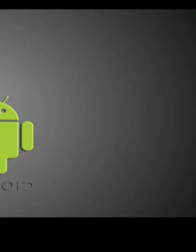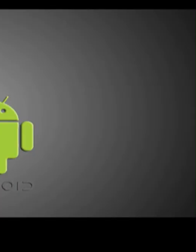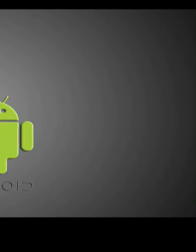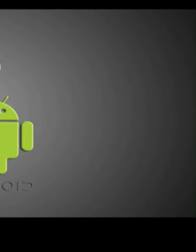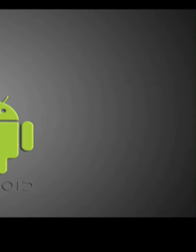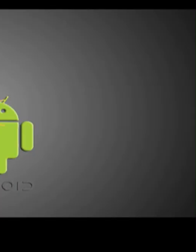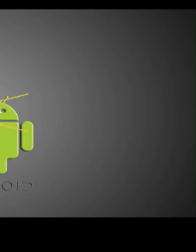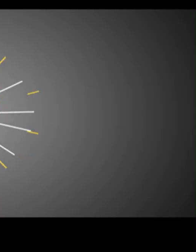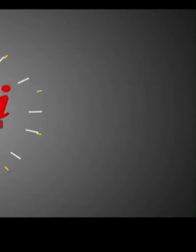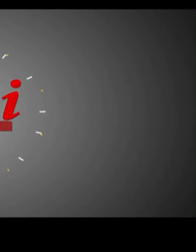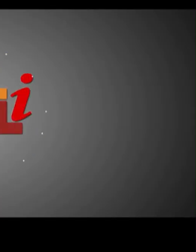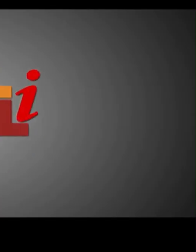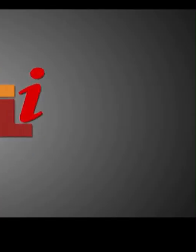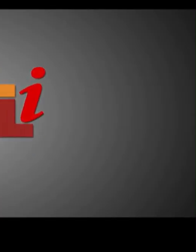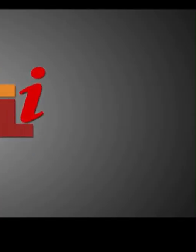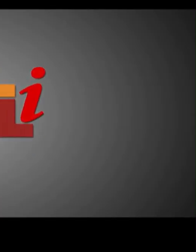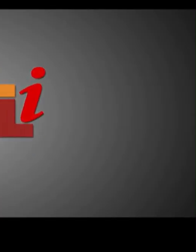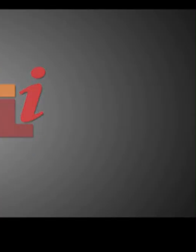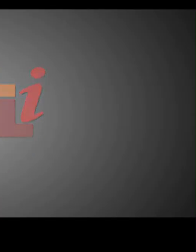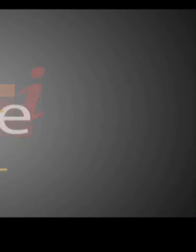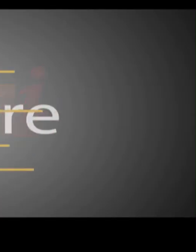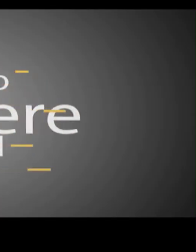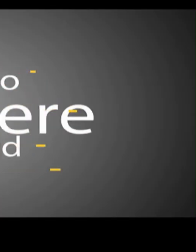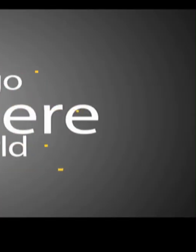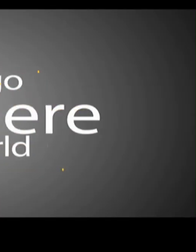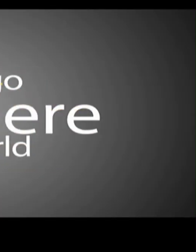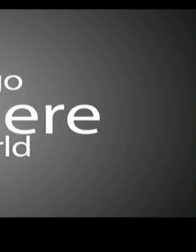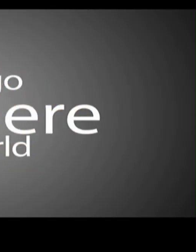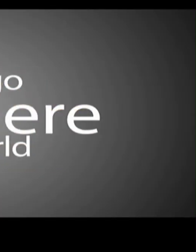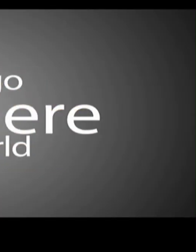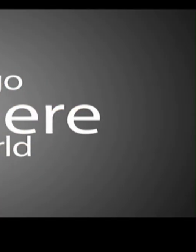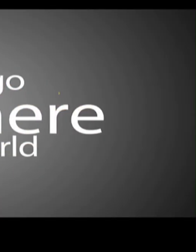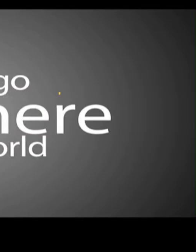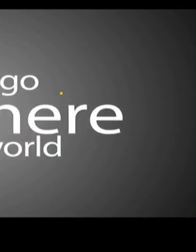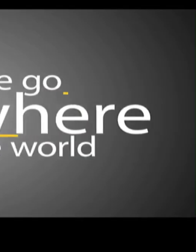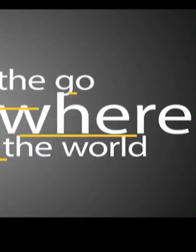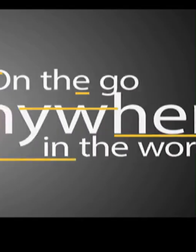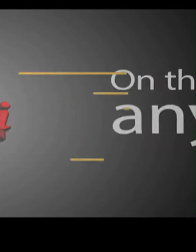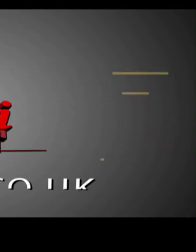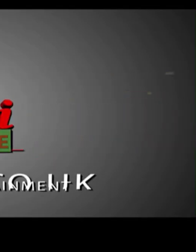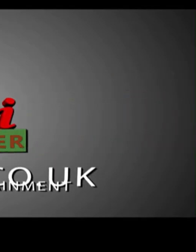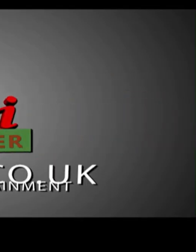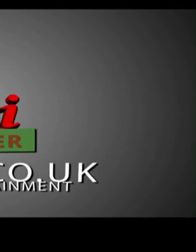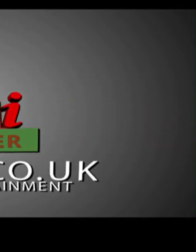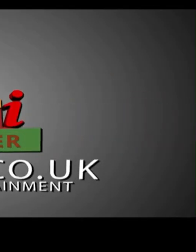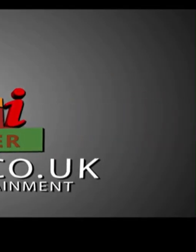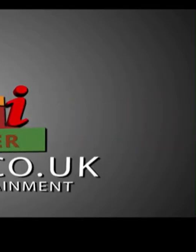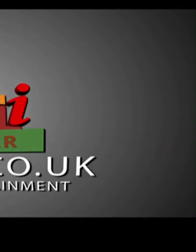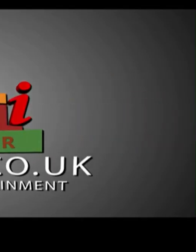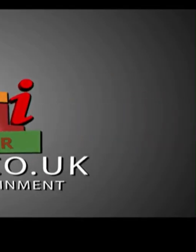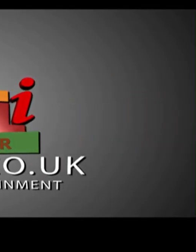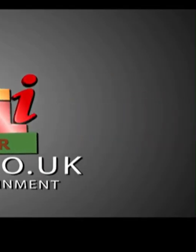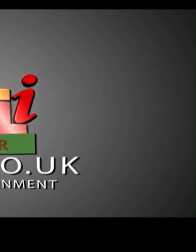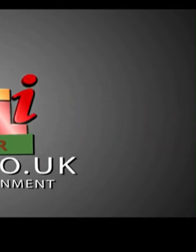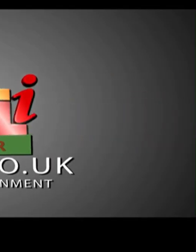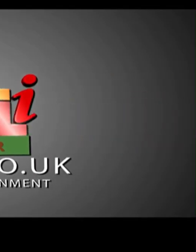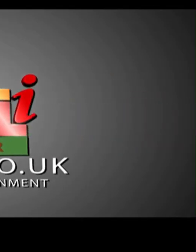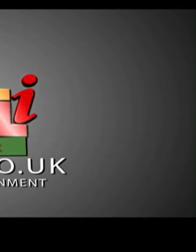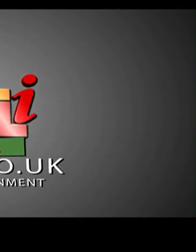on your mobile devices to watch NTA International on the go, anywhere in the world. NTA